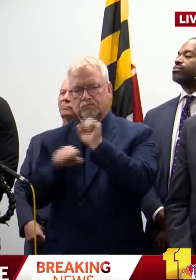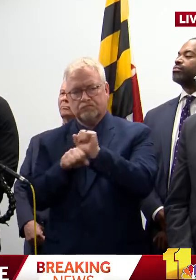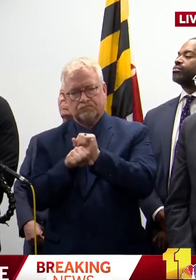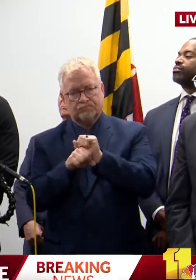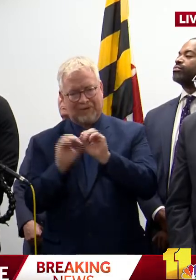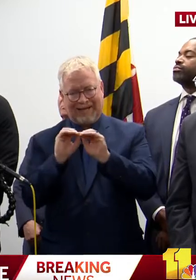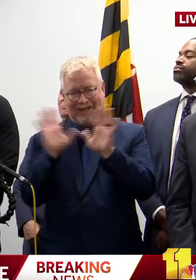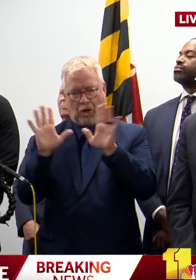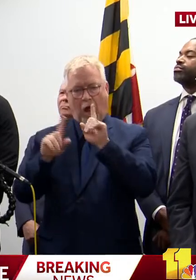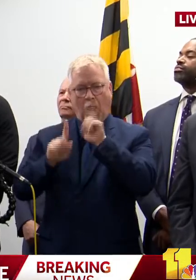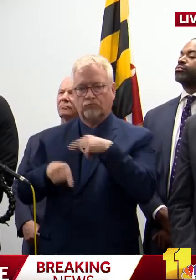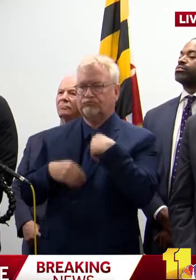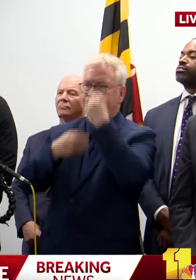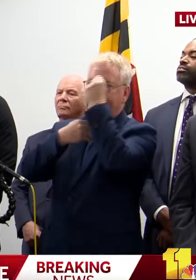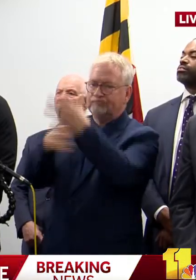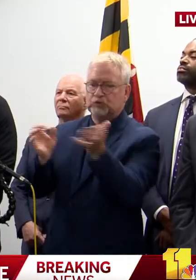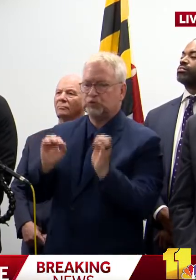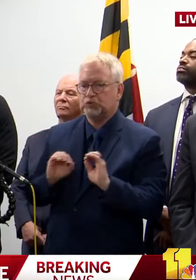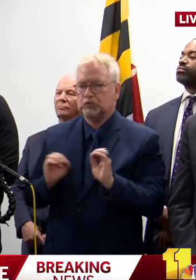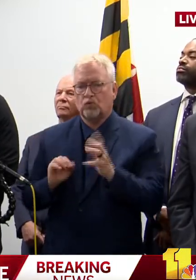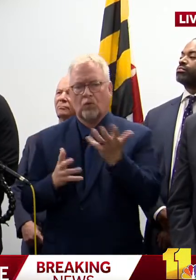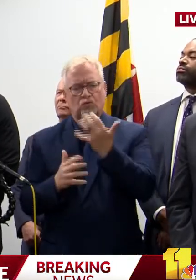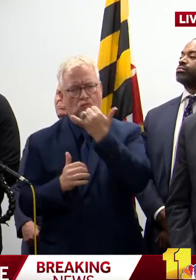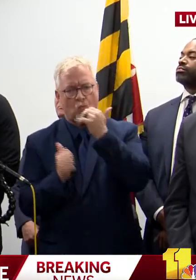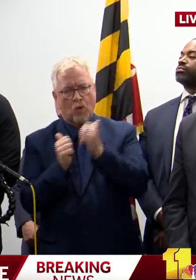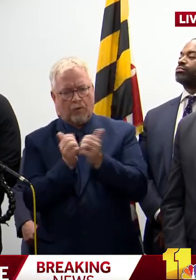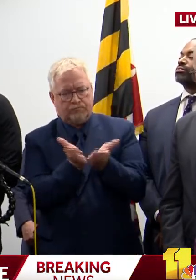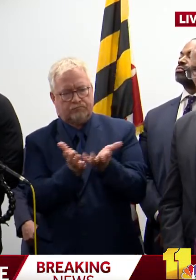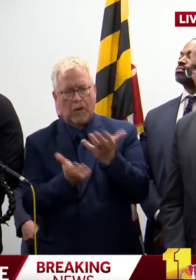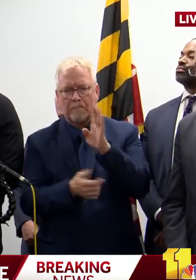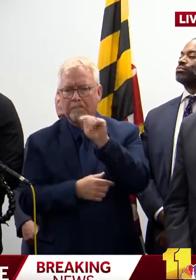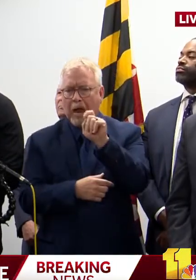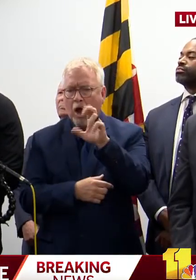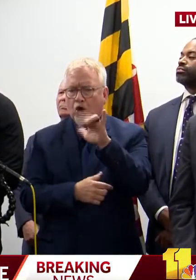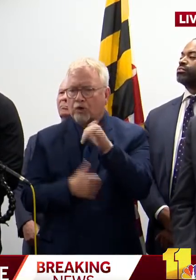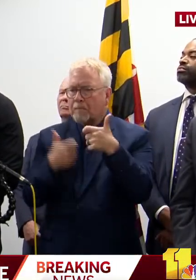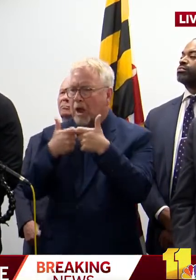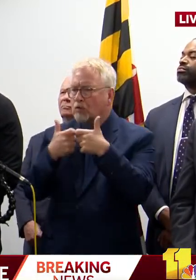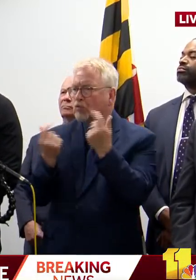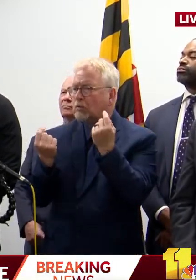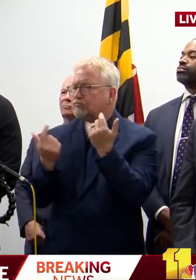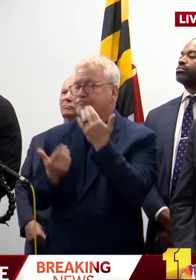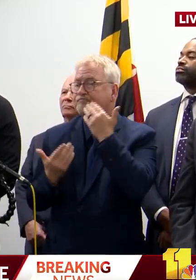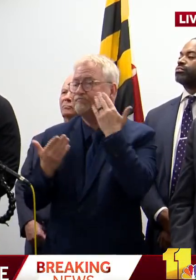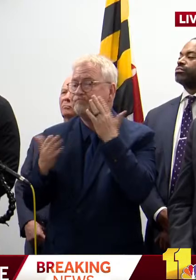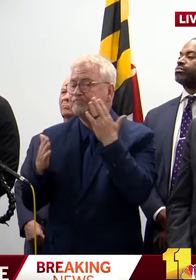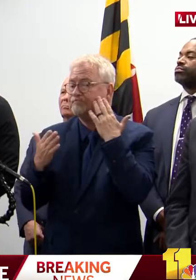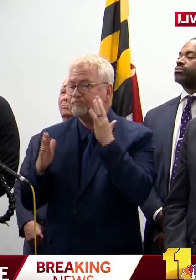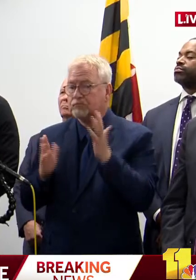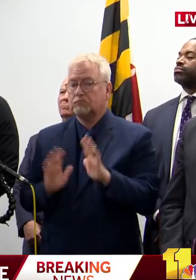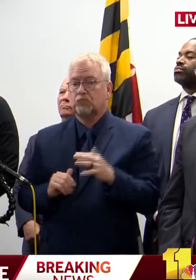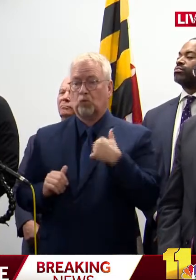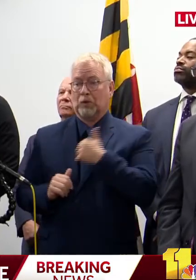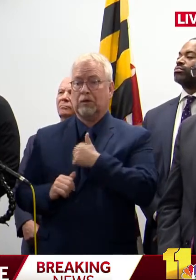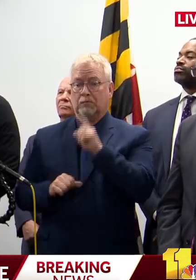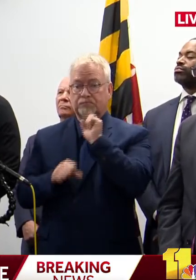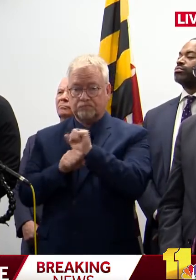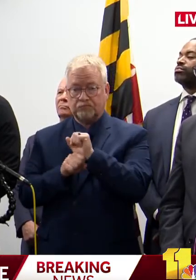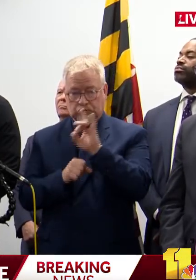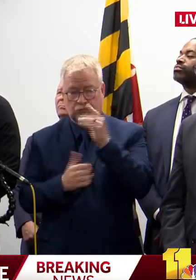there was power challenges and power issues. The thing that we do know is that we have documented that there were power